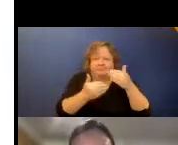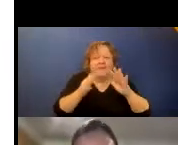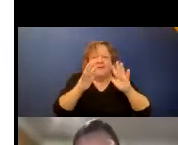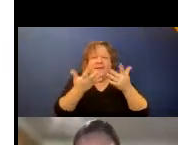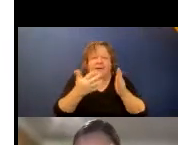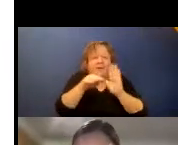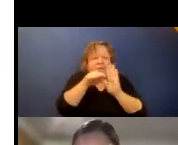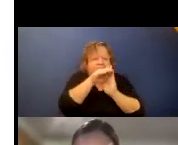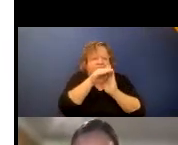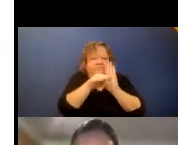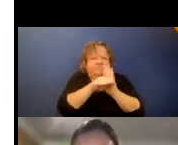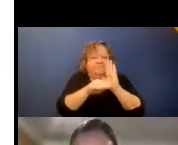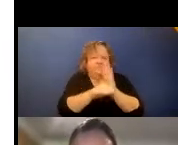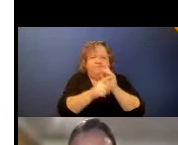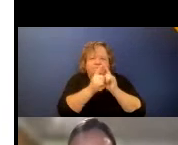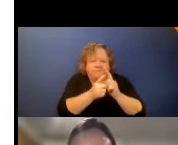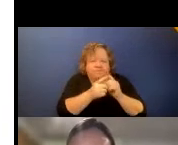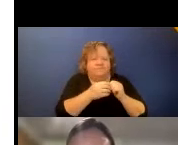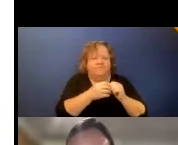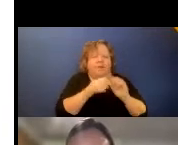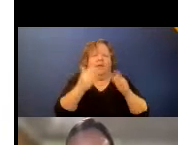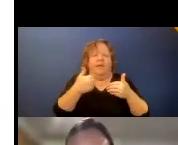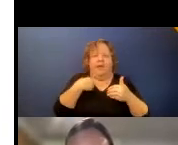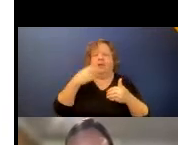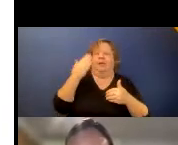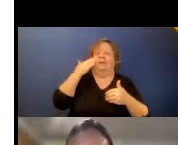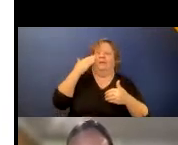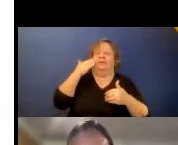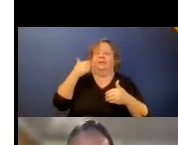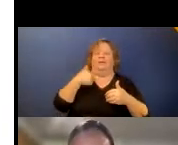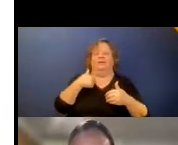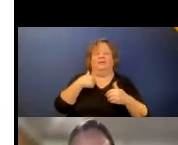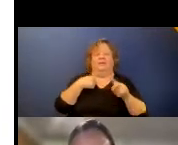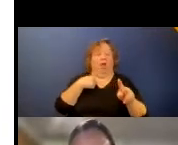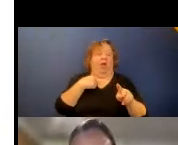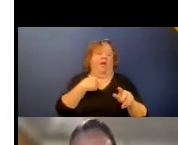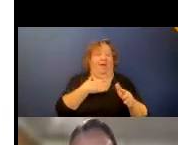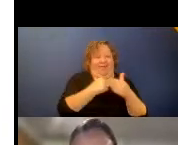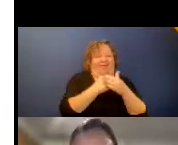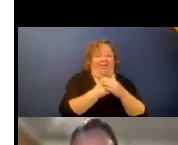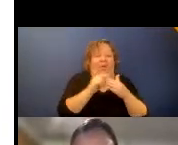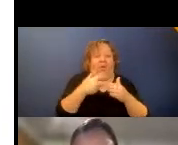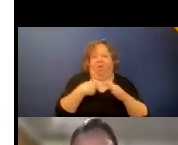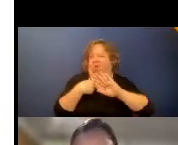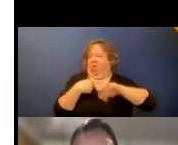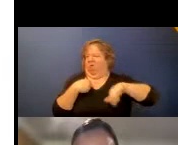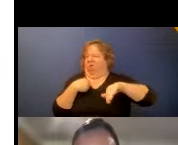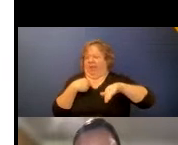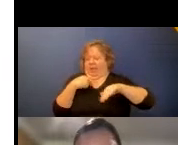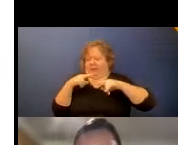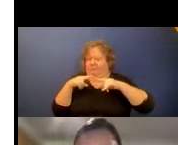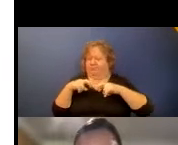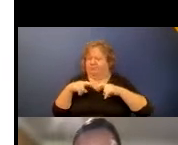and ableist frameworks and mindsets in a service delivery context? How do you address unconscious bias through